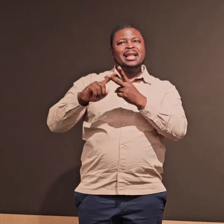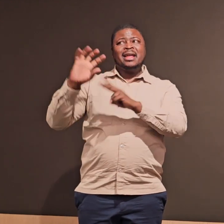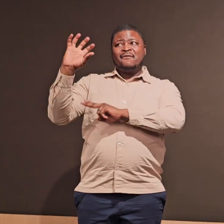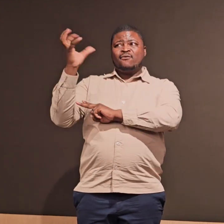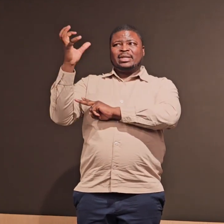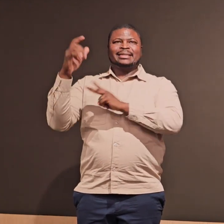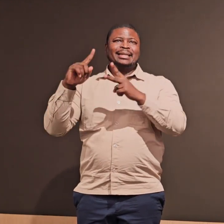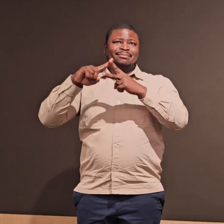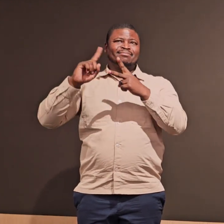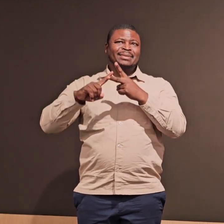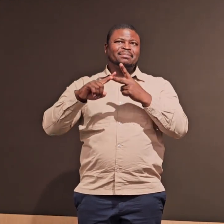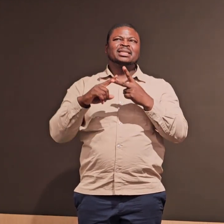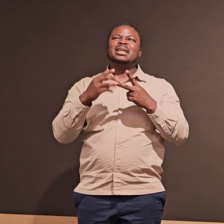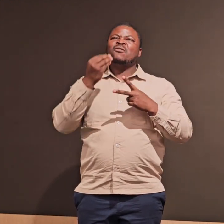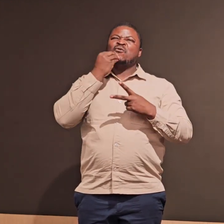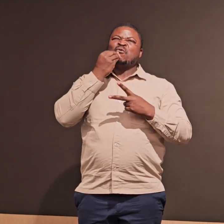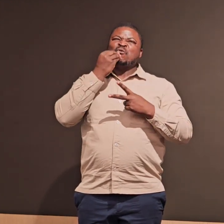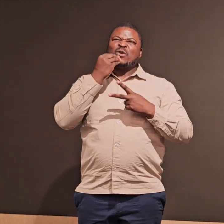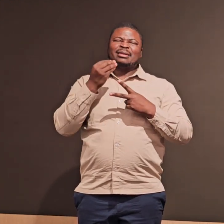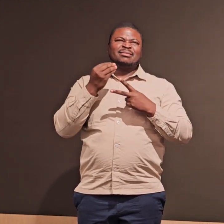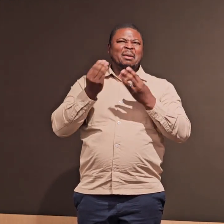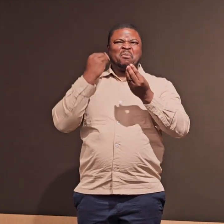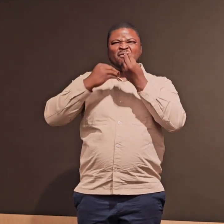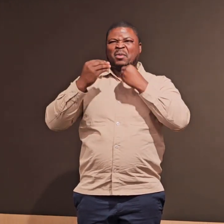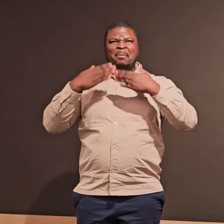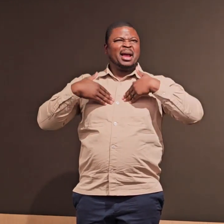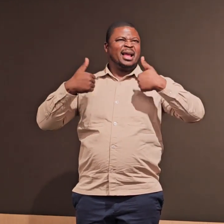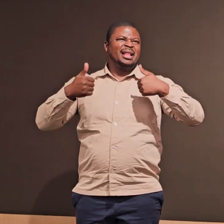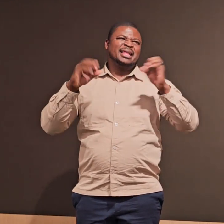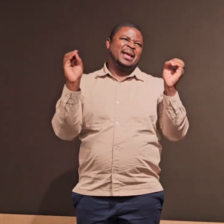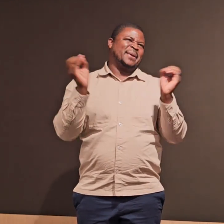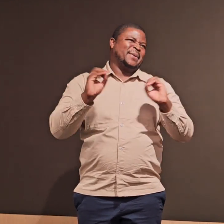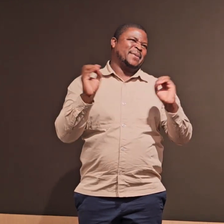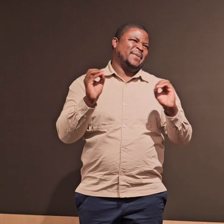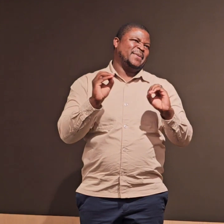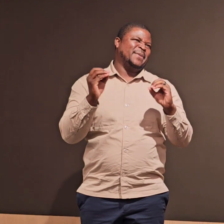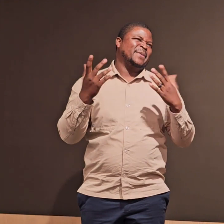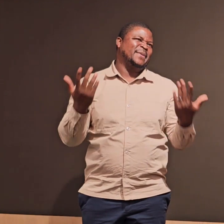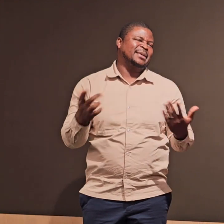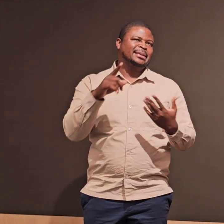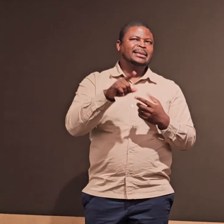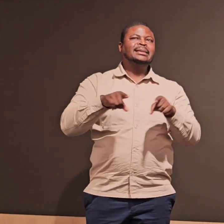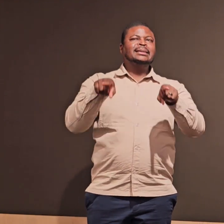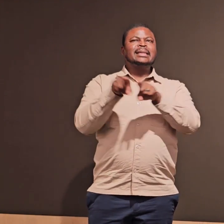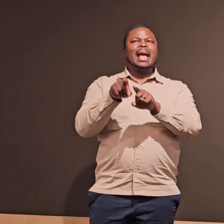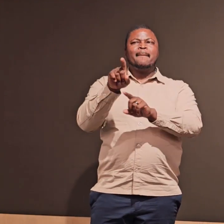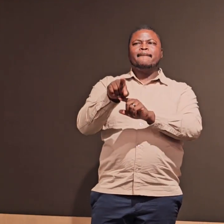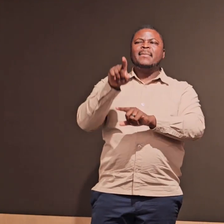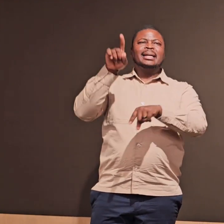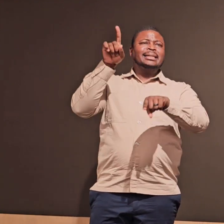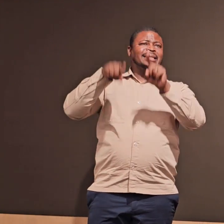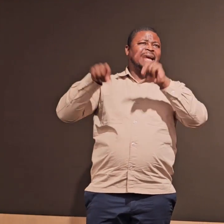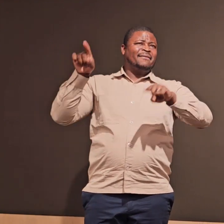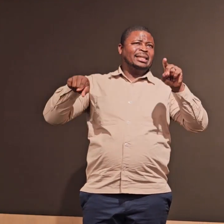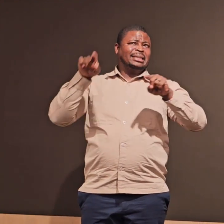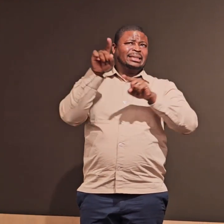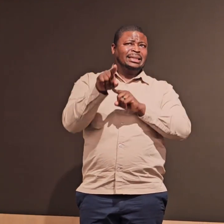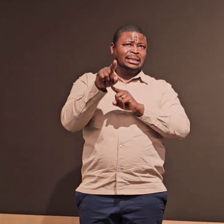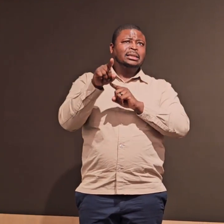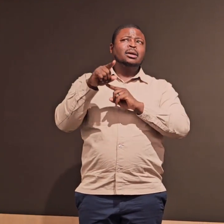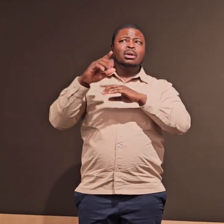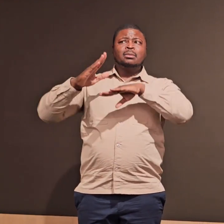provinces had poor diets, and the lowest dietary diversity was more prevalent in Free